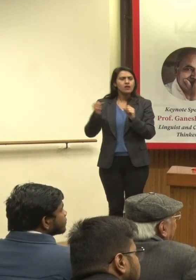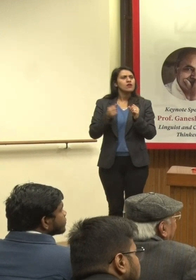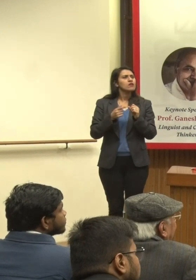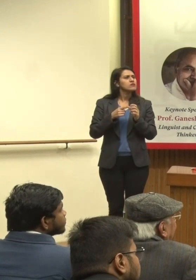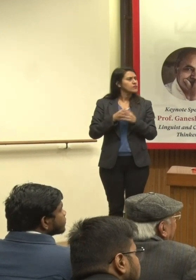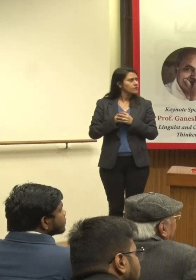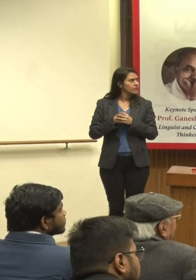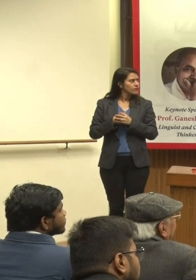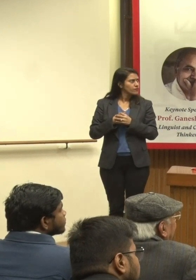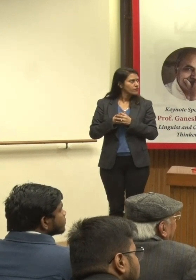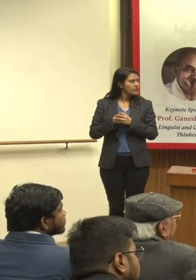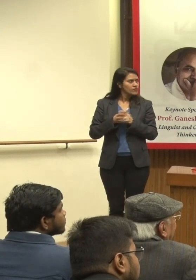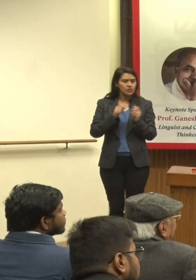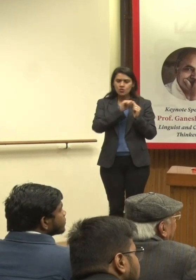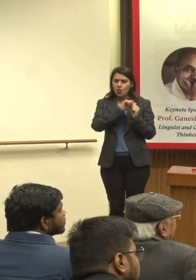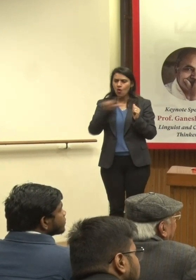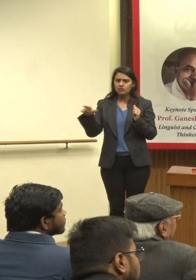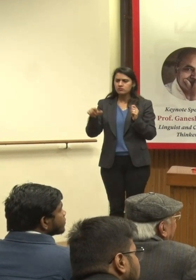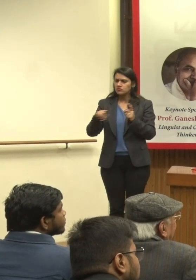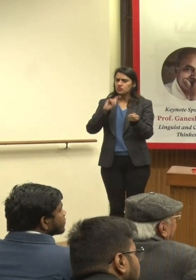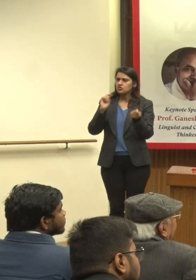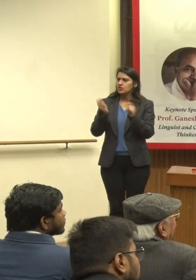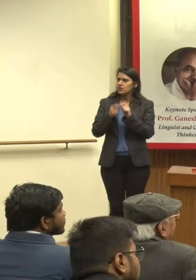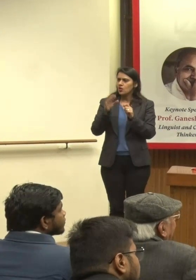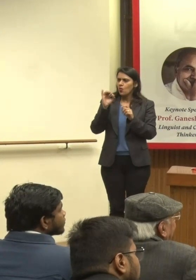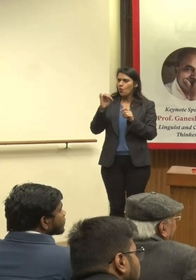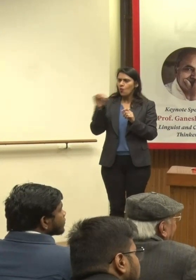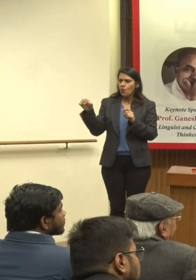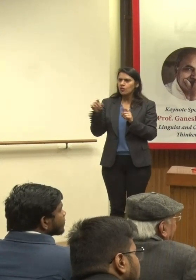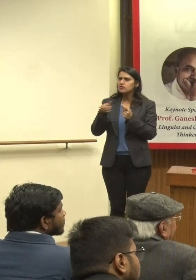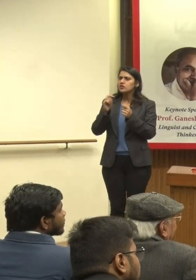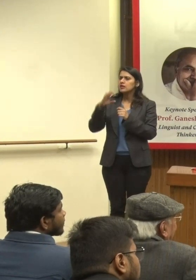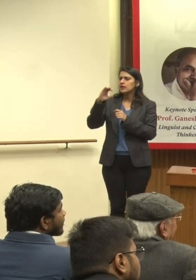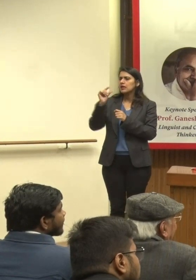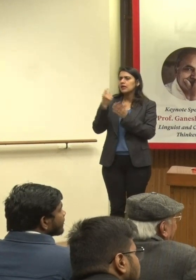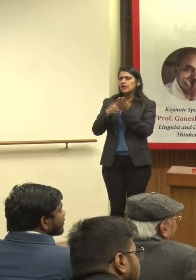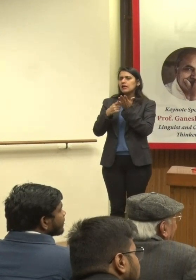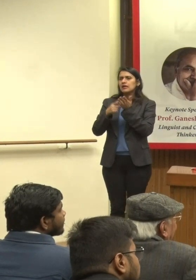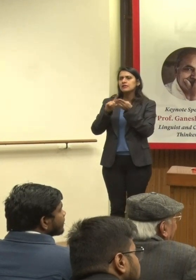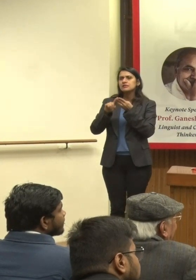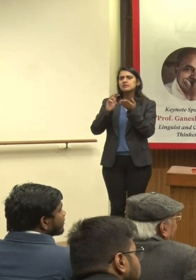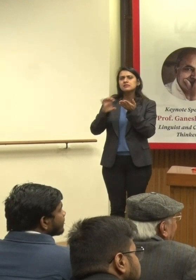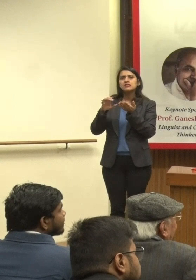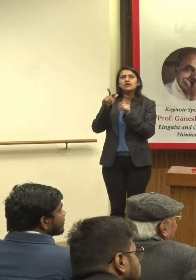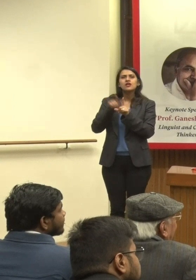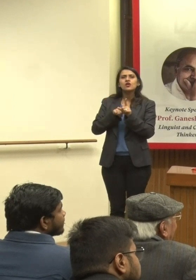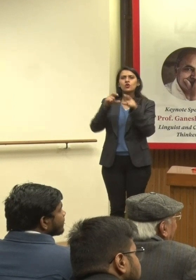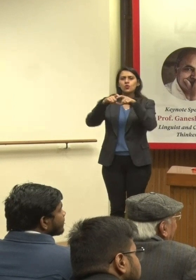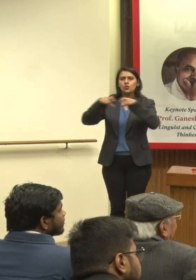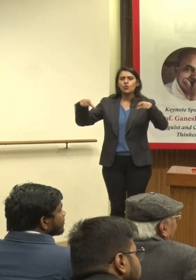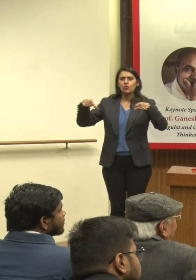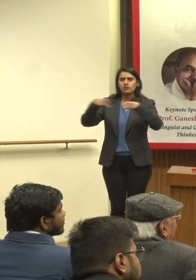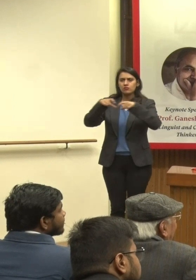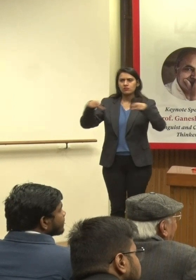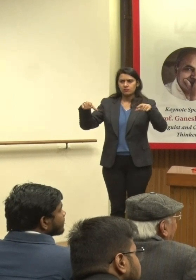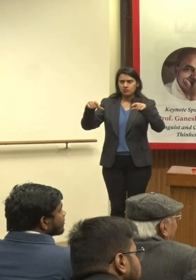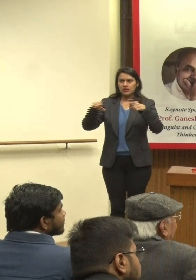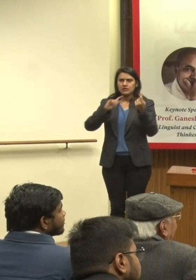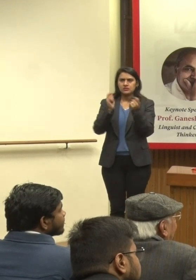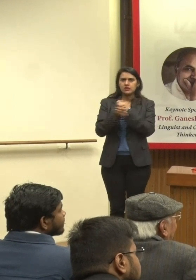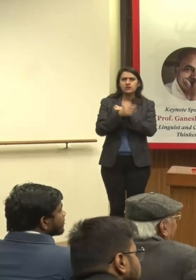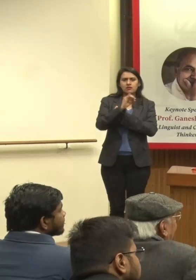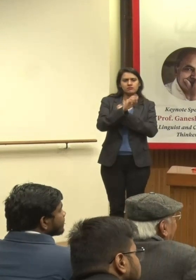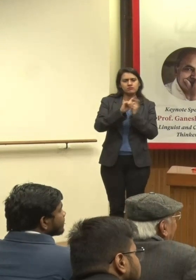coins and issue currency notes. He was not defending currency notes. He was saying that